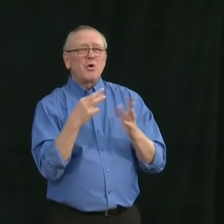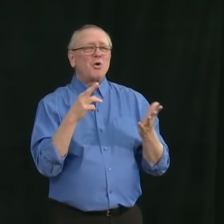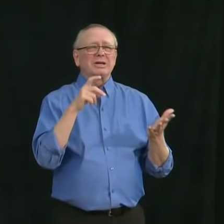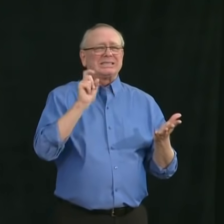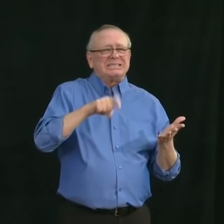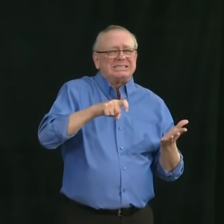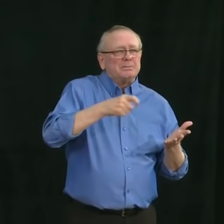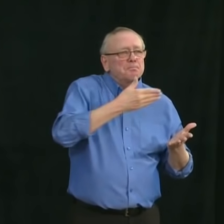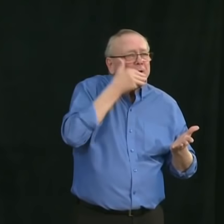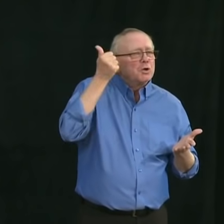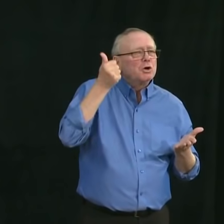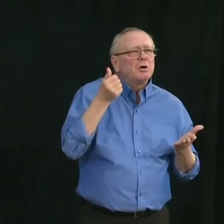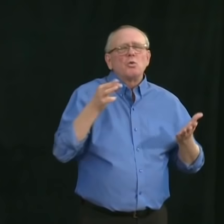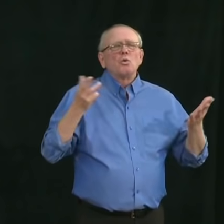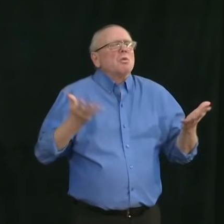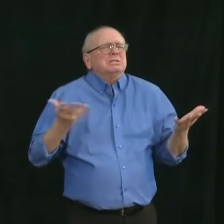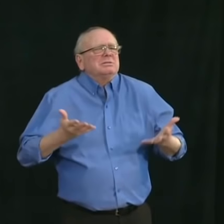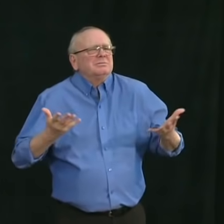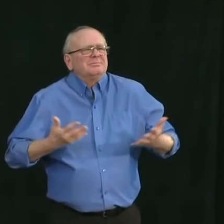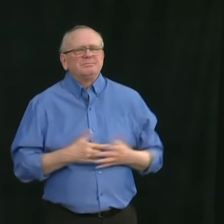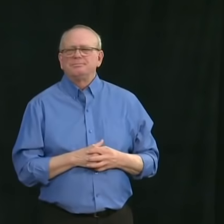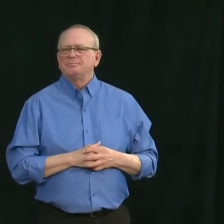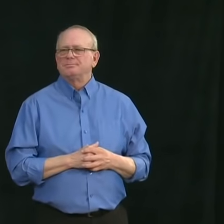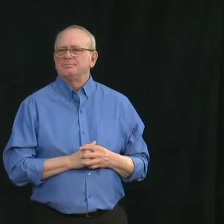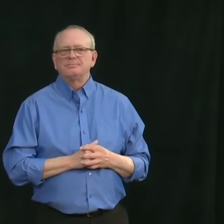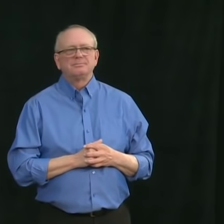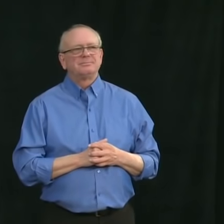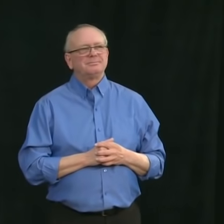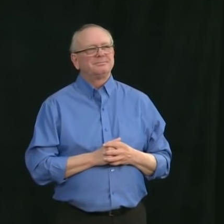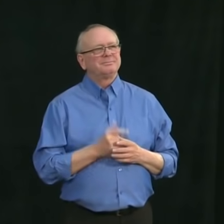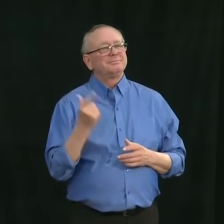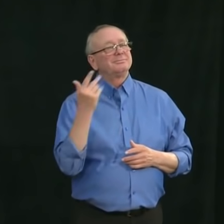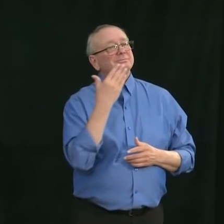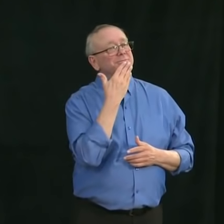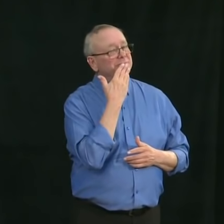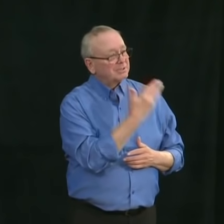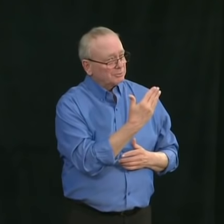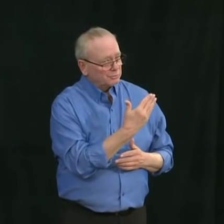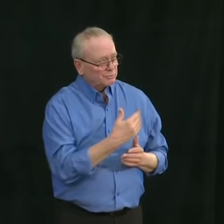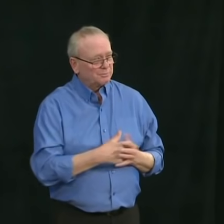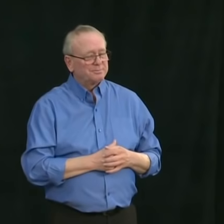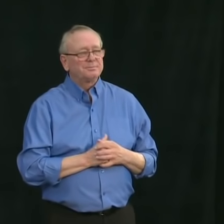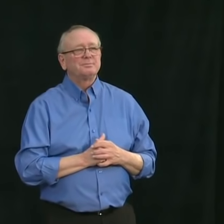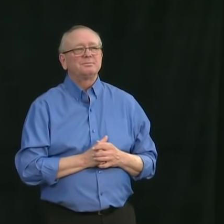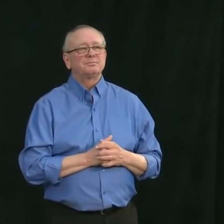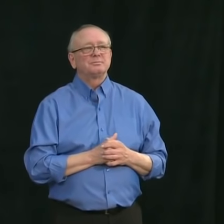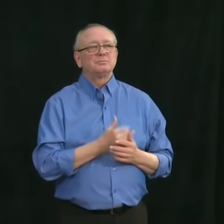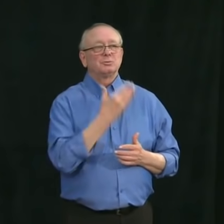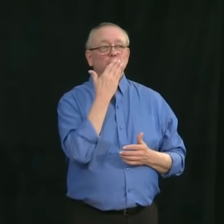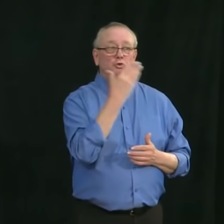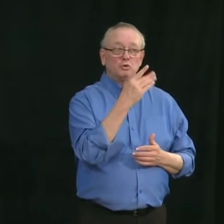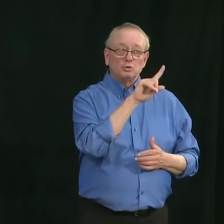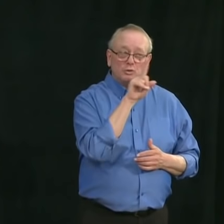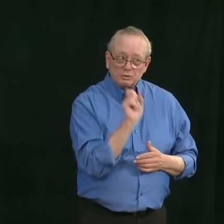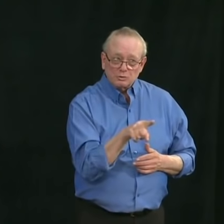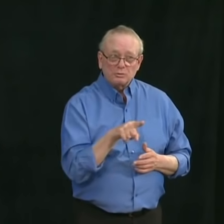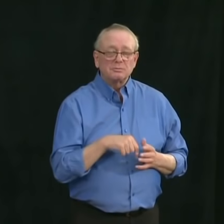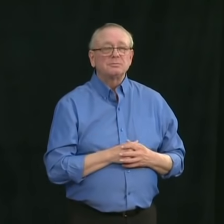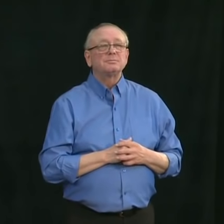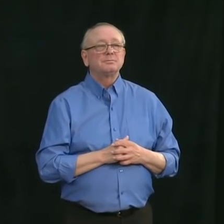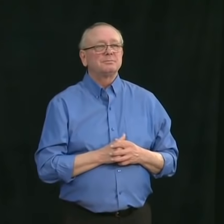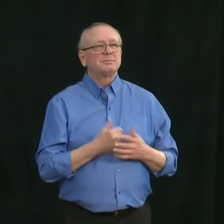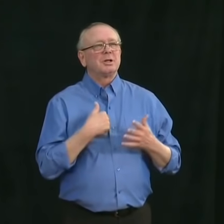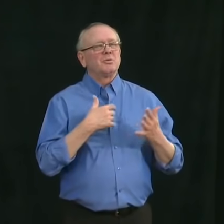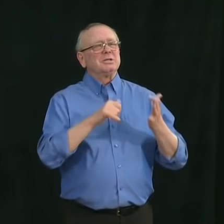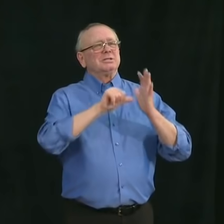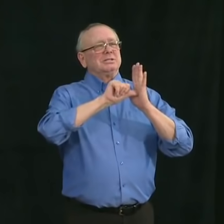great question. And I need to be crystal clear that Albertans have done a fantastic job of that flattening the curve